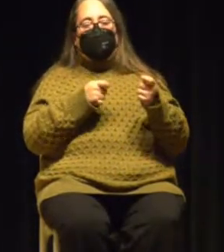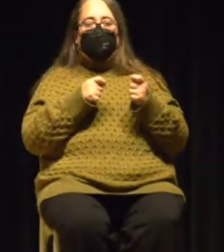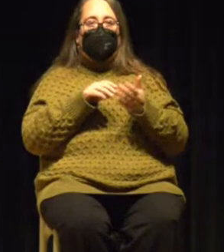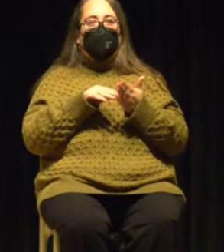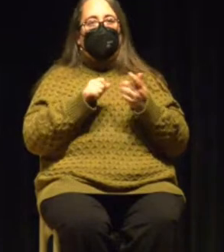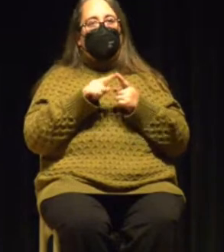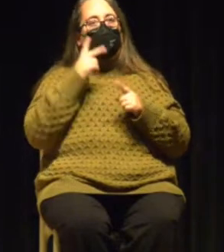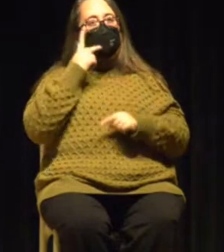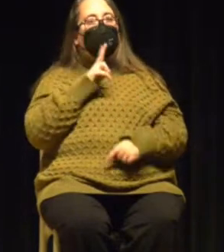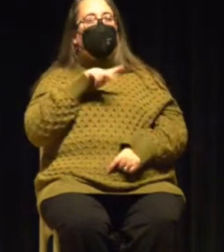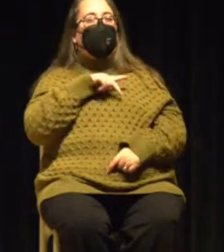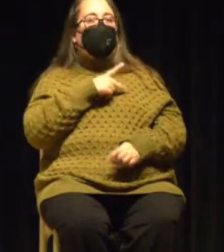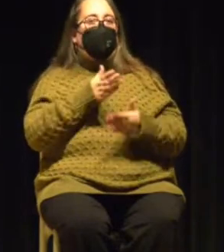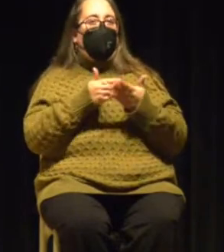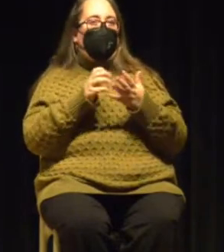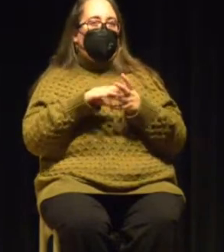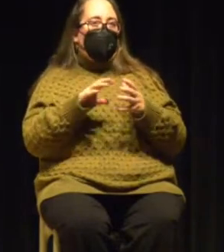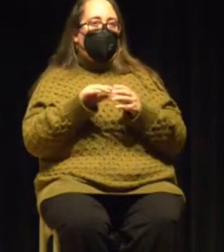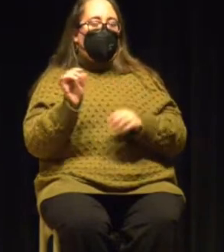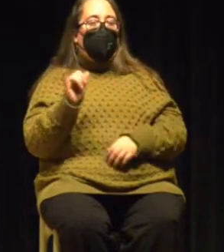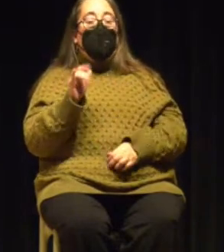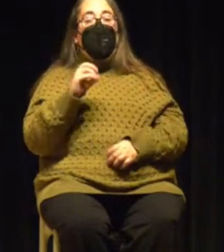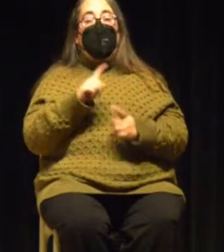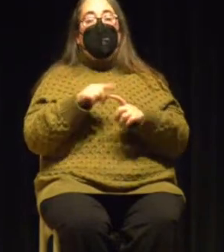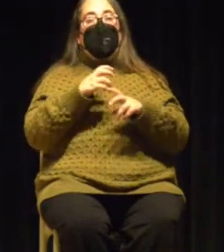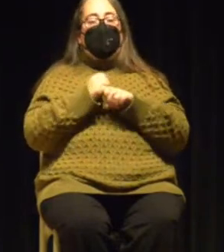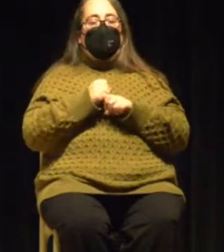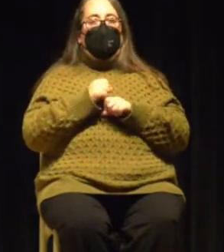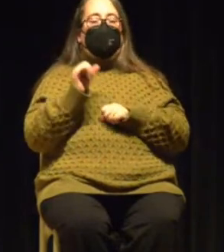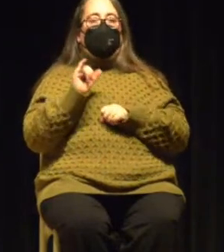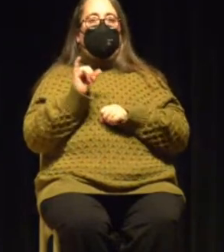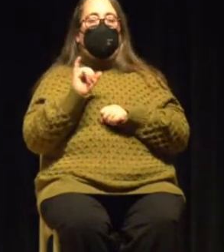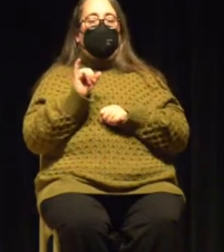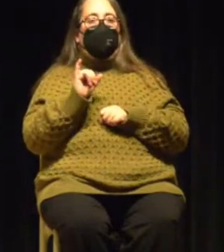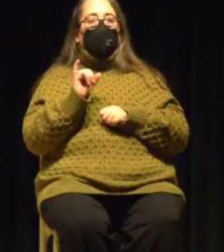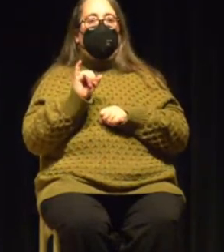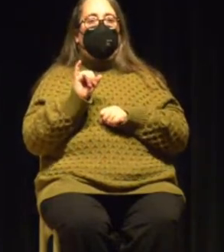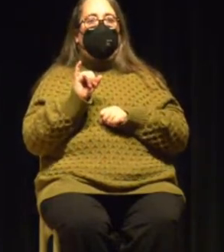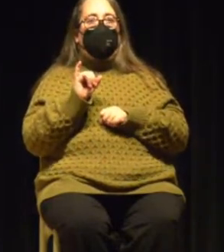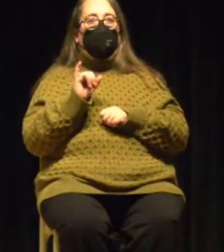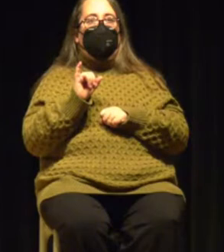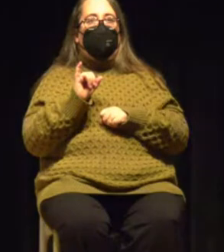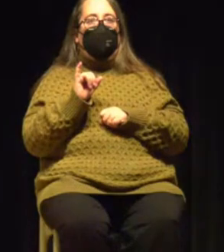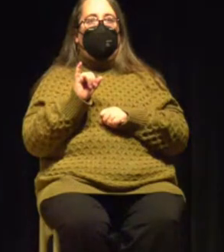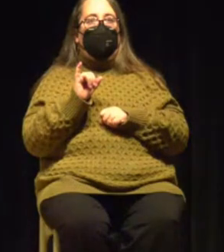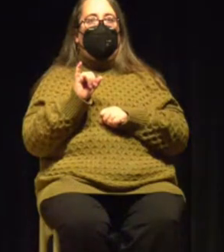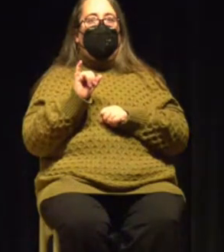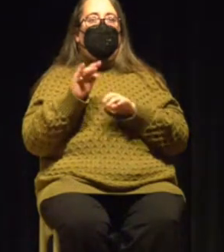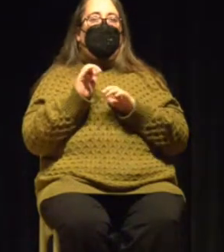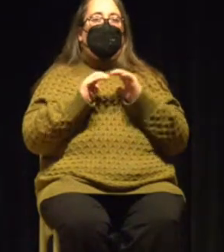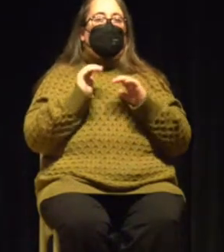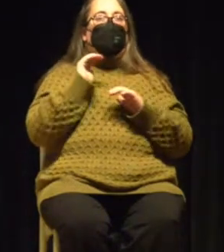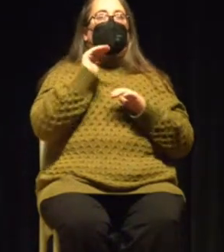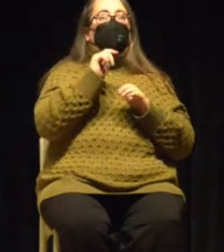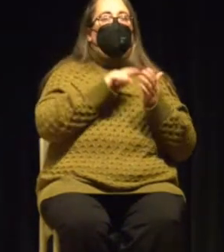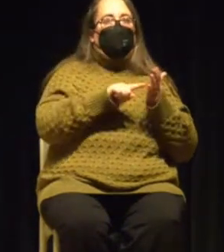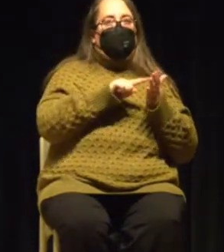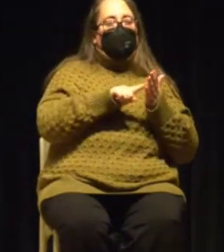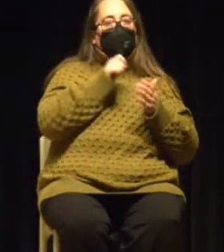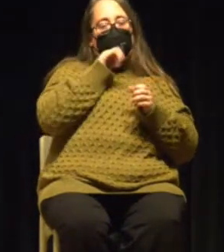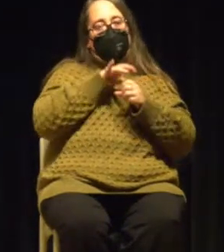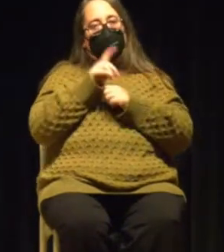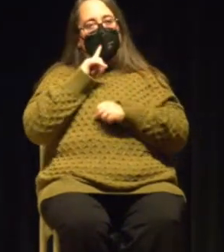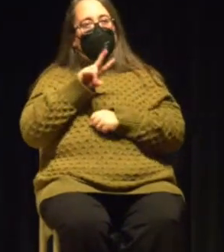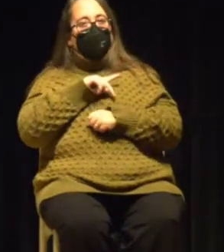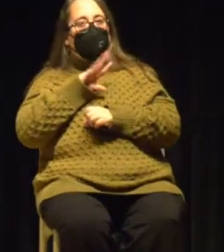see the personal side of stories as well, and to get them, you know, it's almost like they've gone, you know, we've gone too far to research and not enough to the